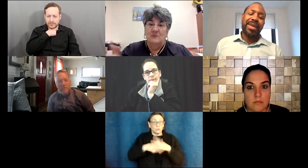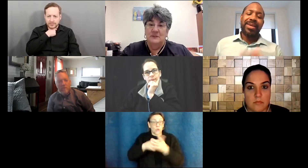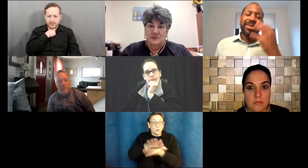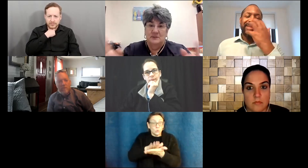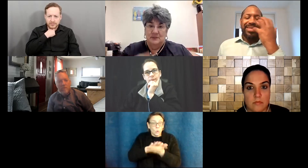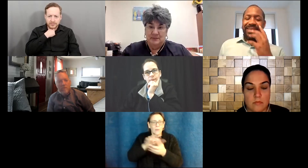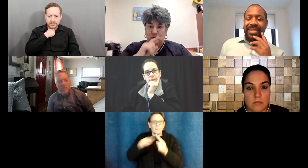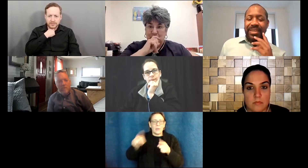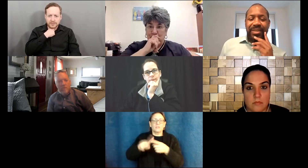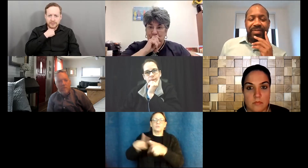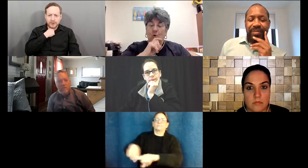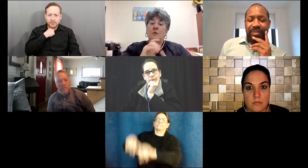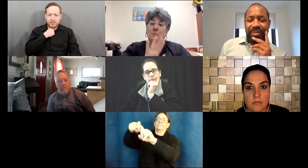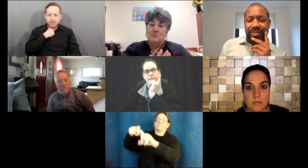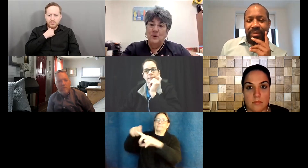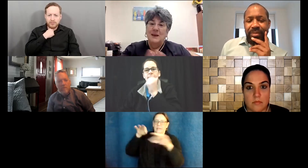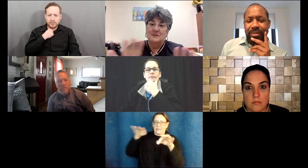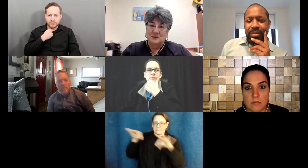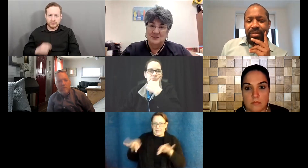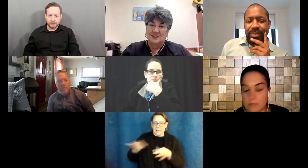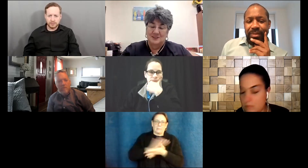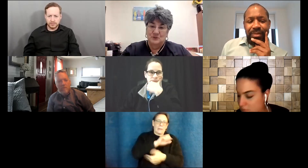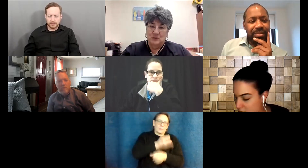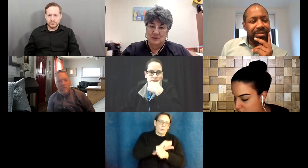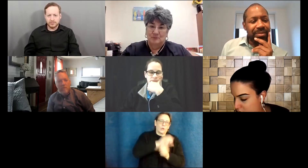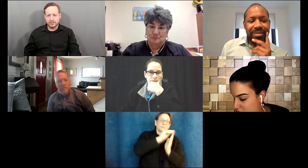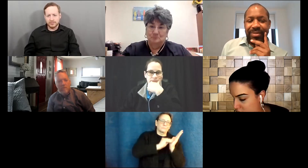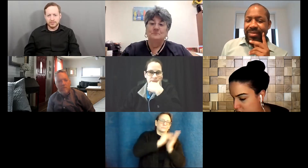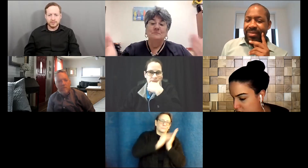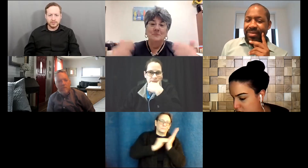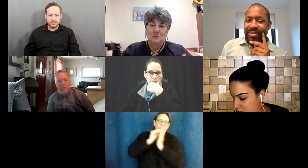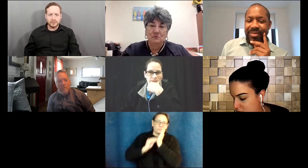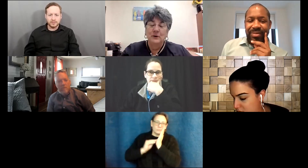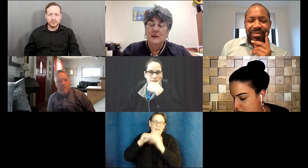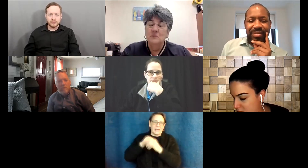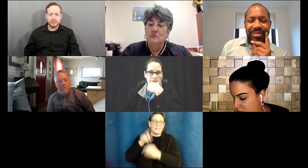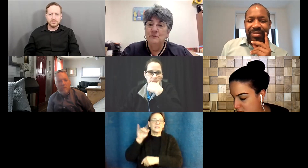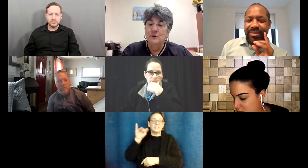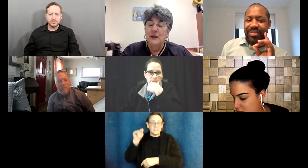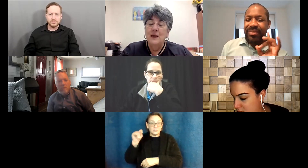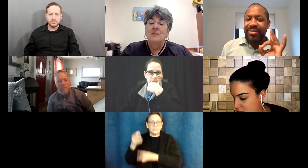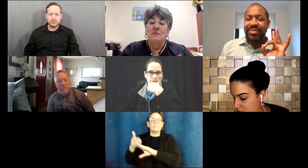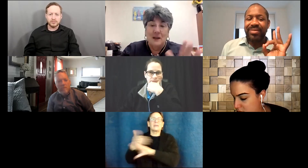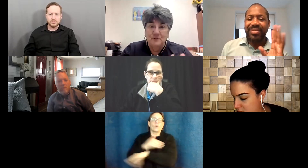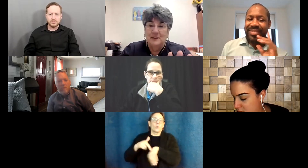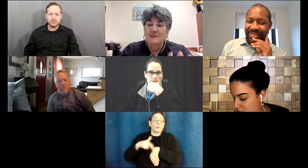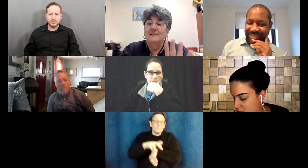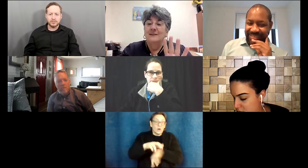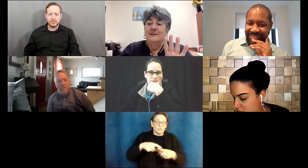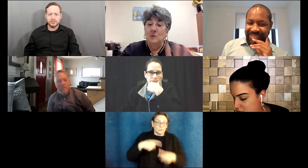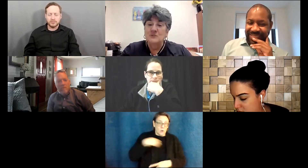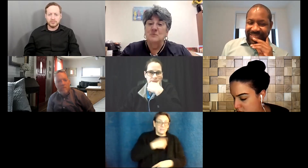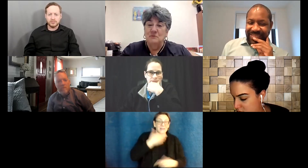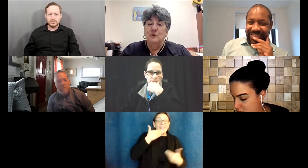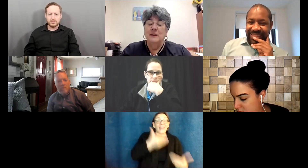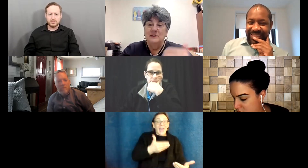explain that the district, all the paperwork has to be done at the district level before he can be referred. Thankfully,